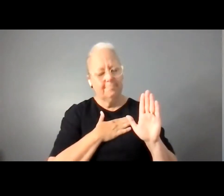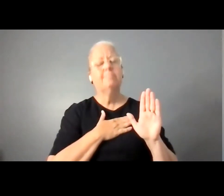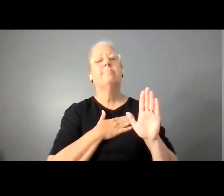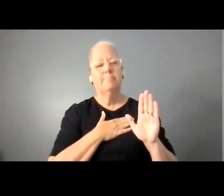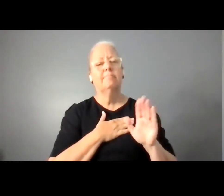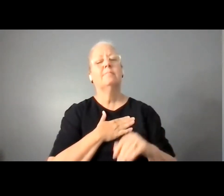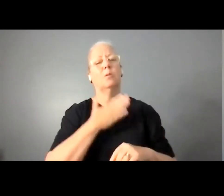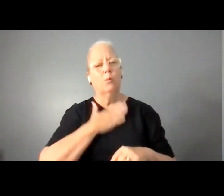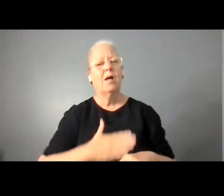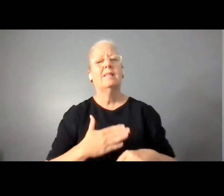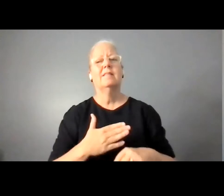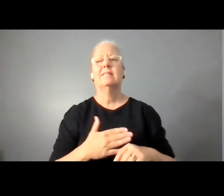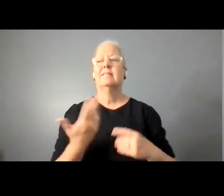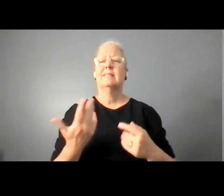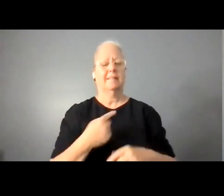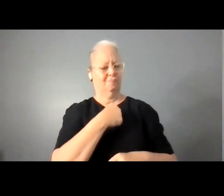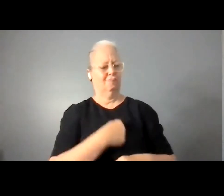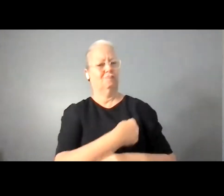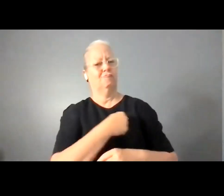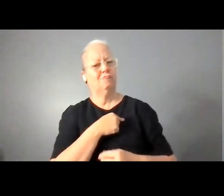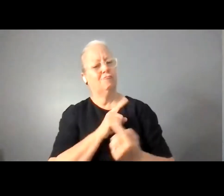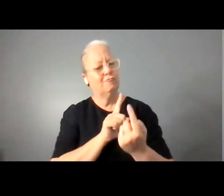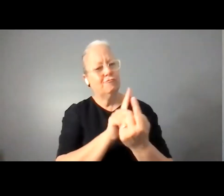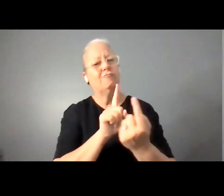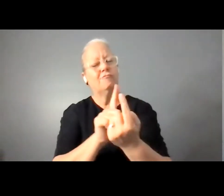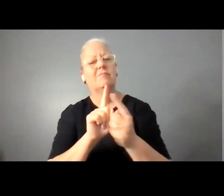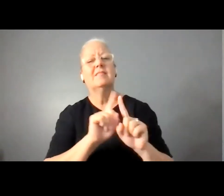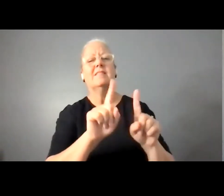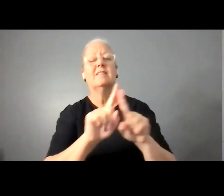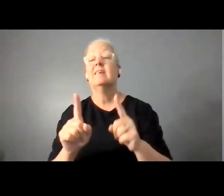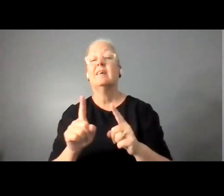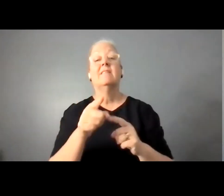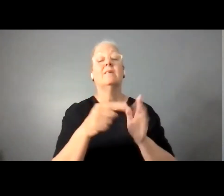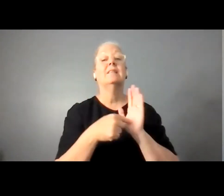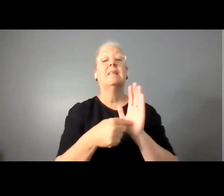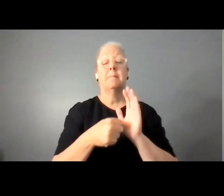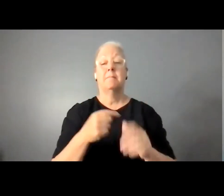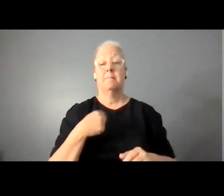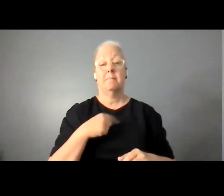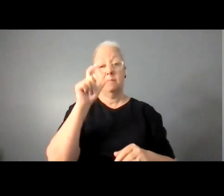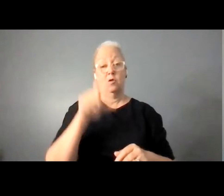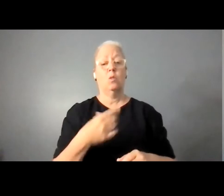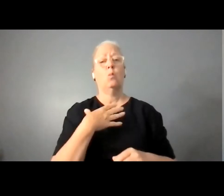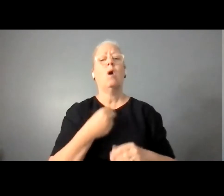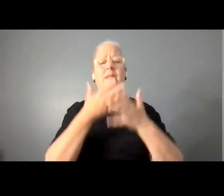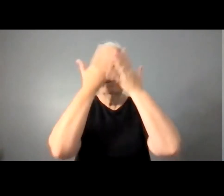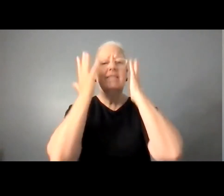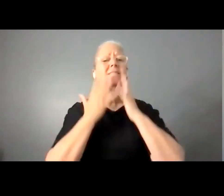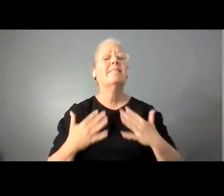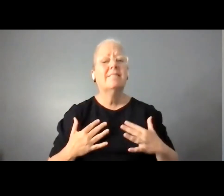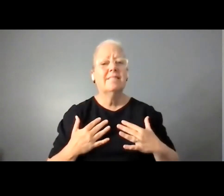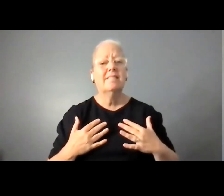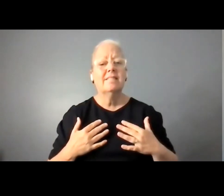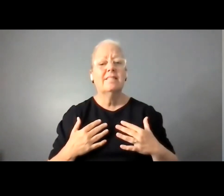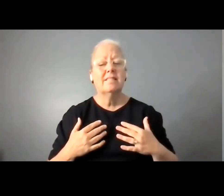other people. If maybe, for example, I am a person with albinism, I can stay where there is a lot